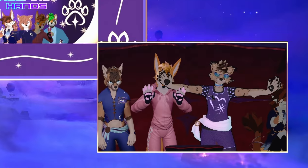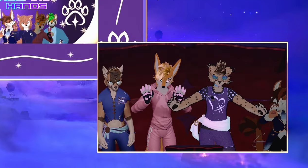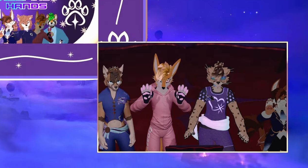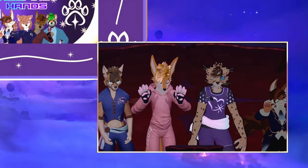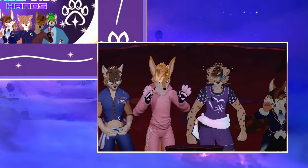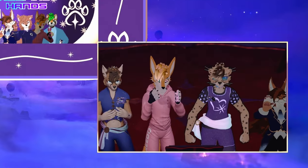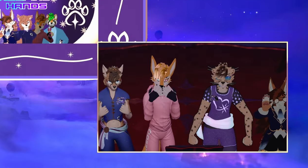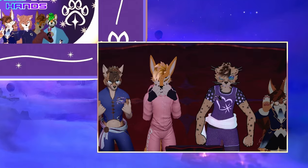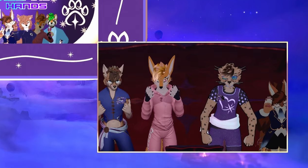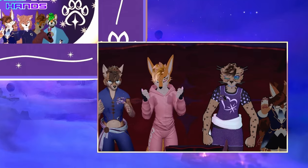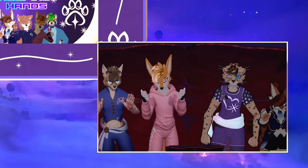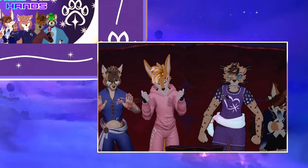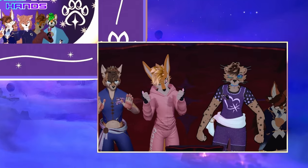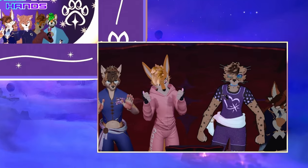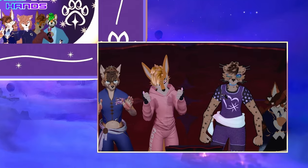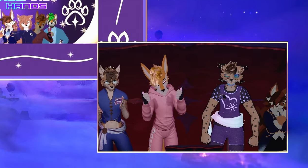All right, and that's our quick lesson.